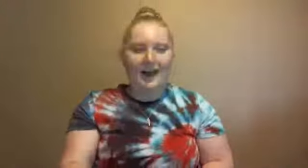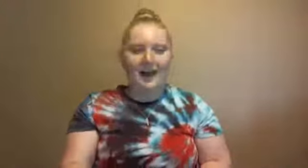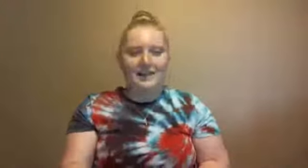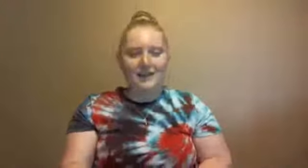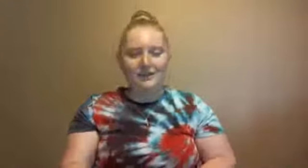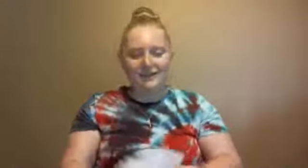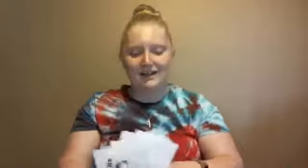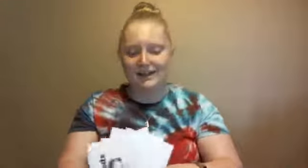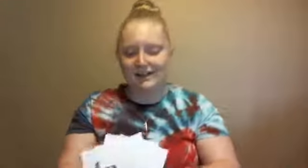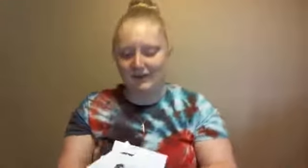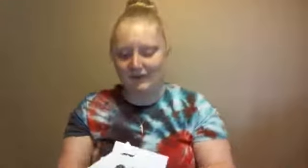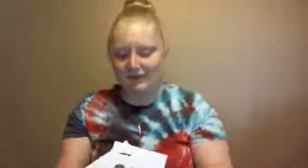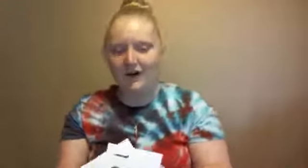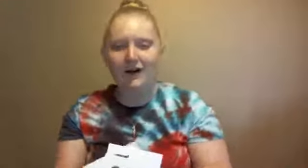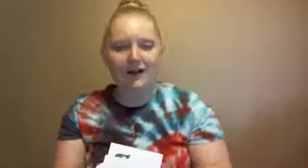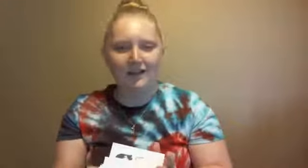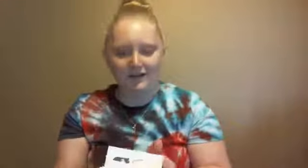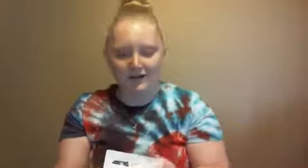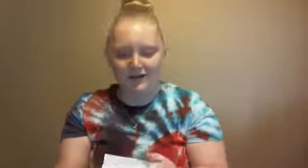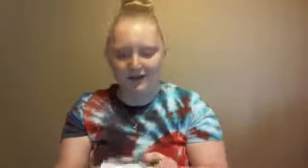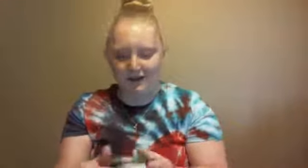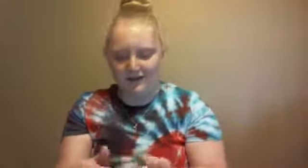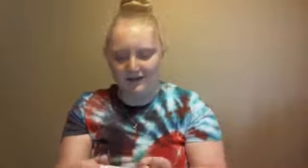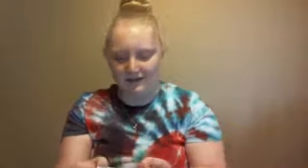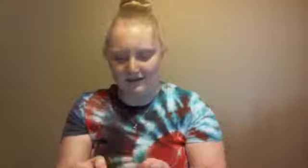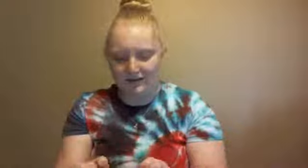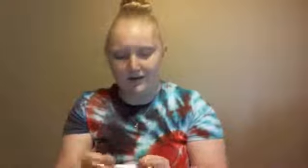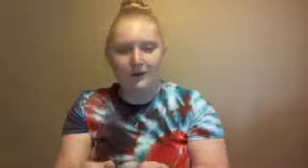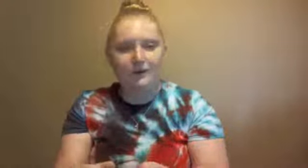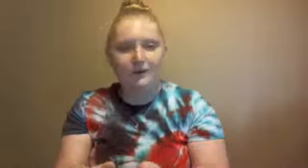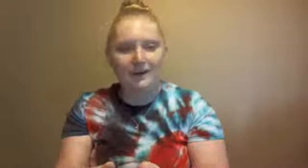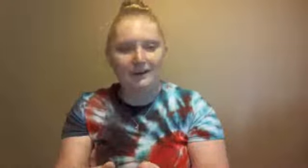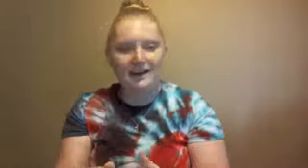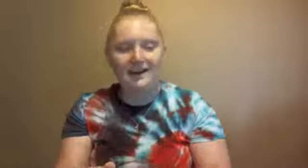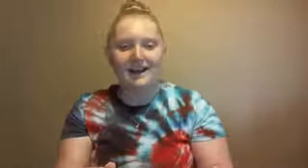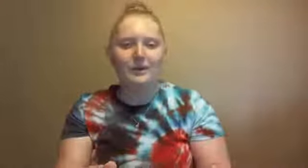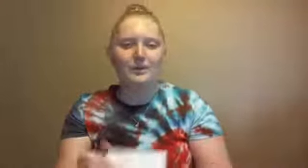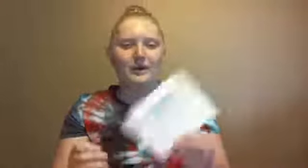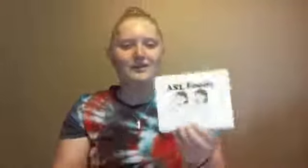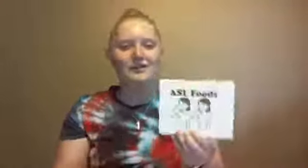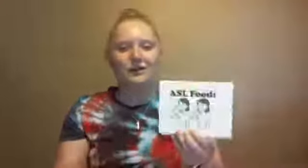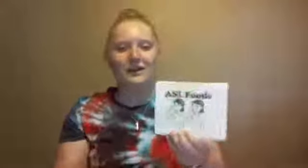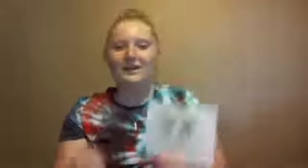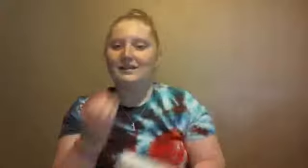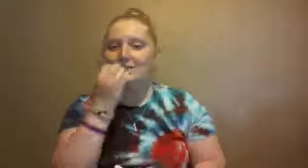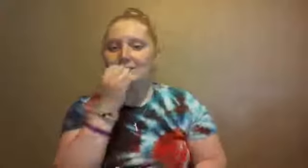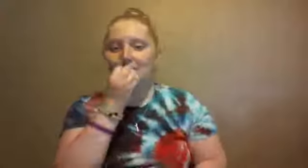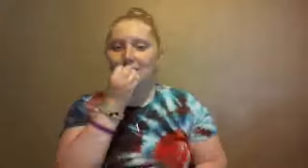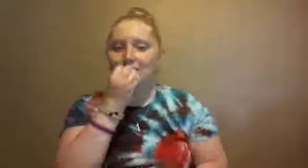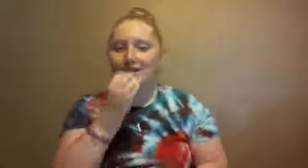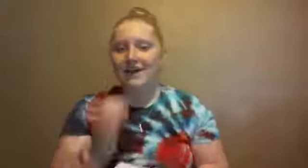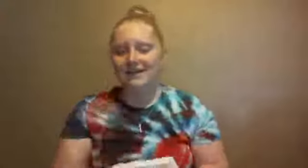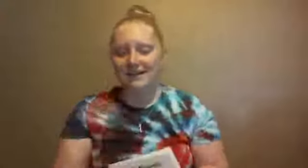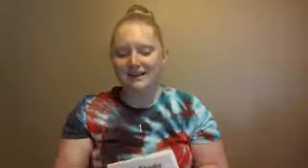And that was it. That was all of our signs for today. I hope you guys enjoyed this food